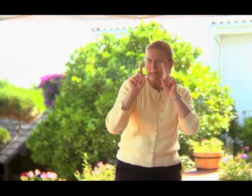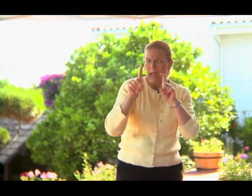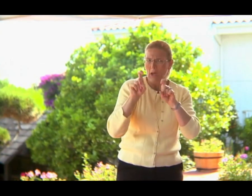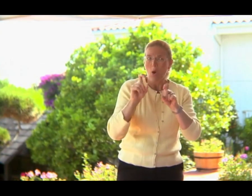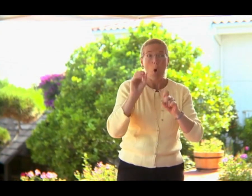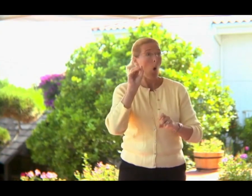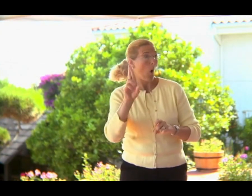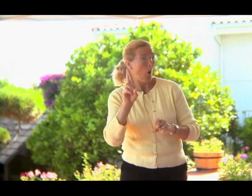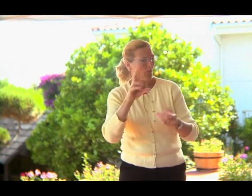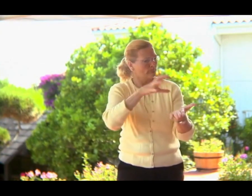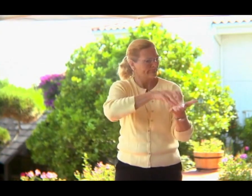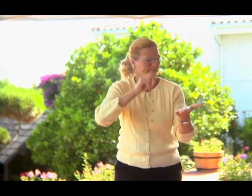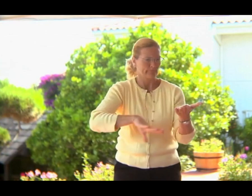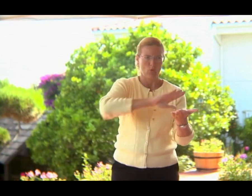removed entirely.